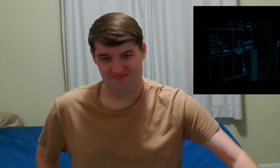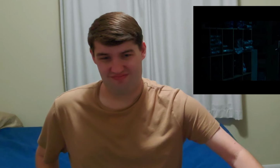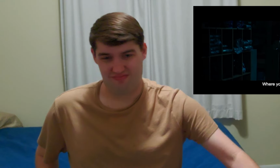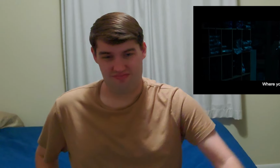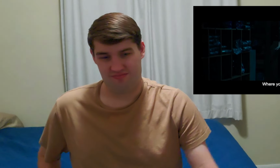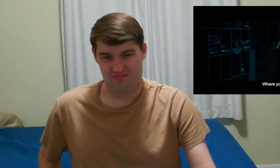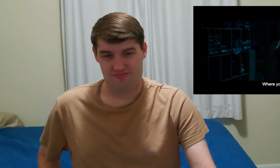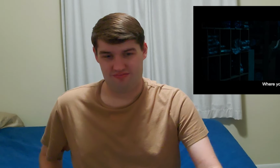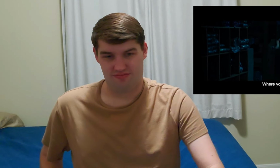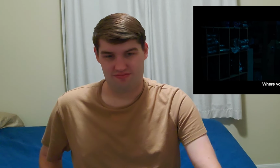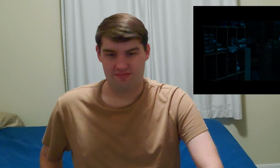Where you at?